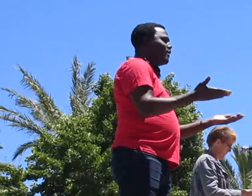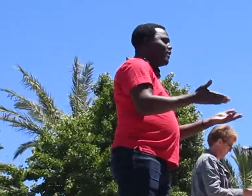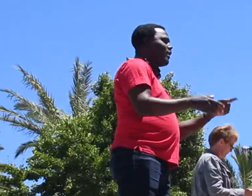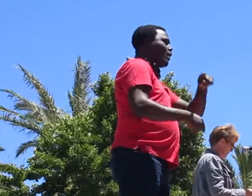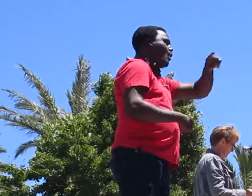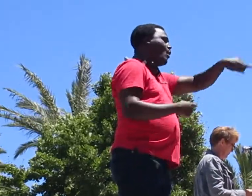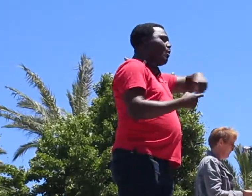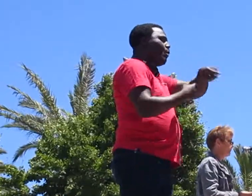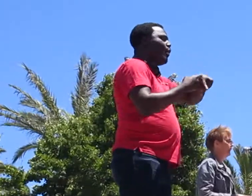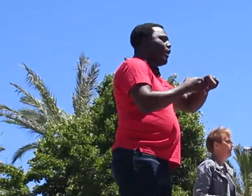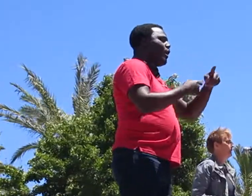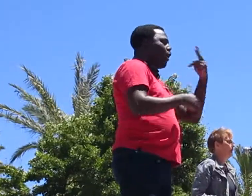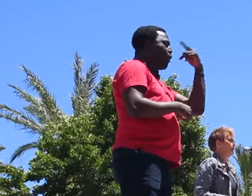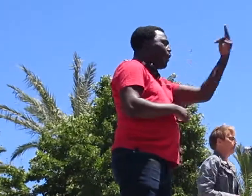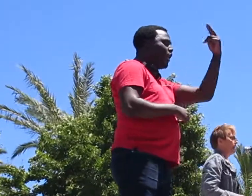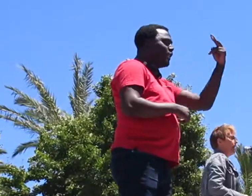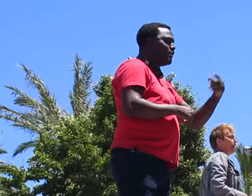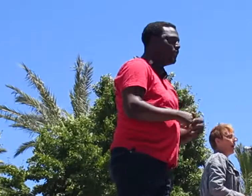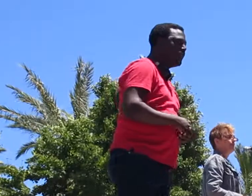watching.